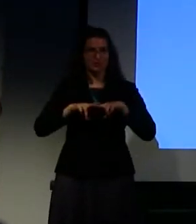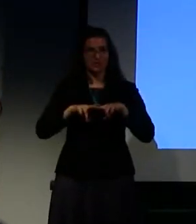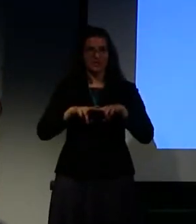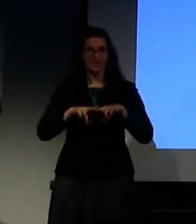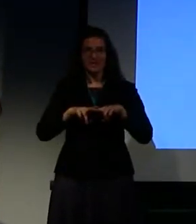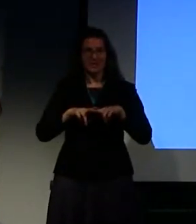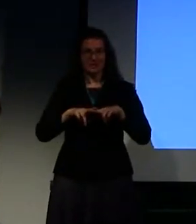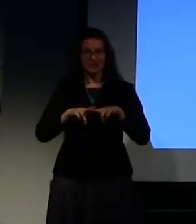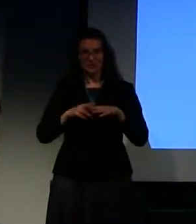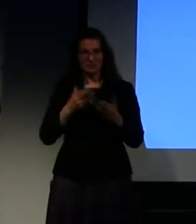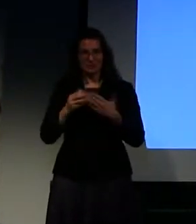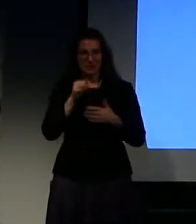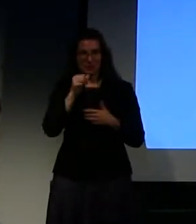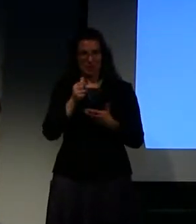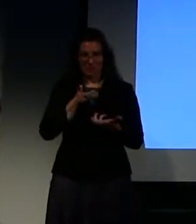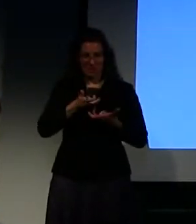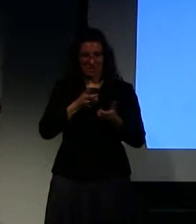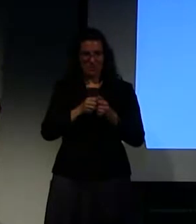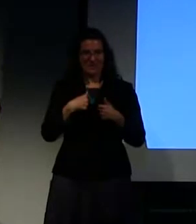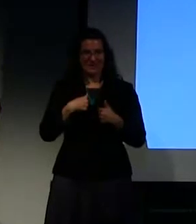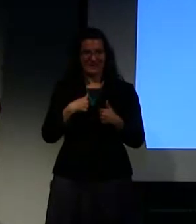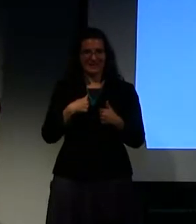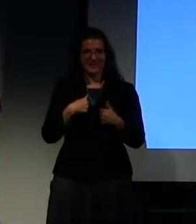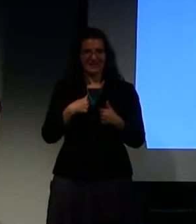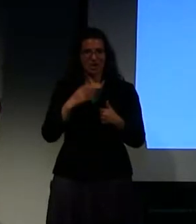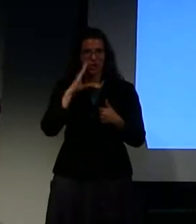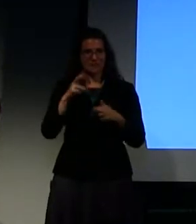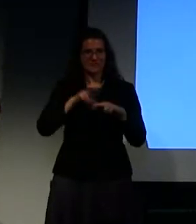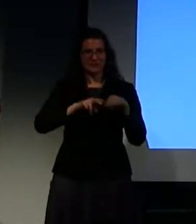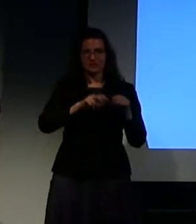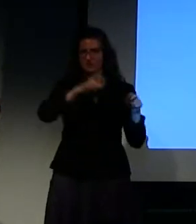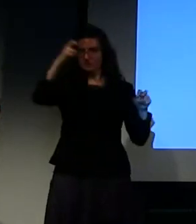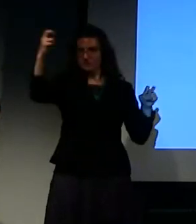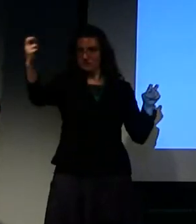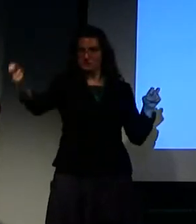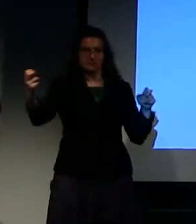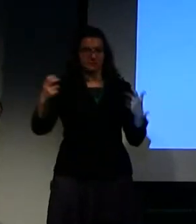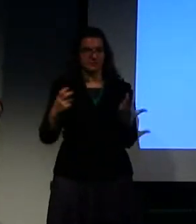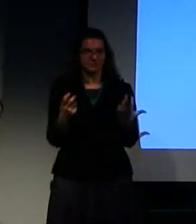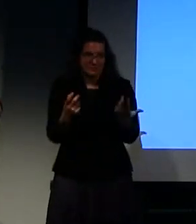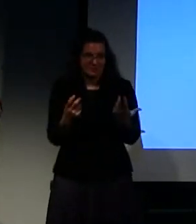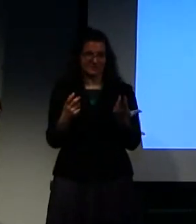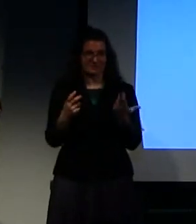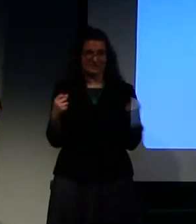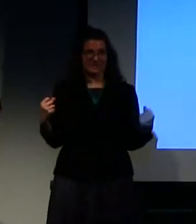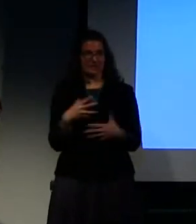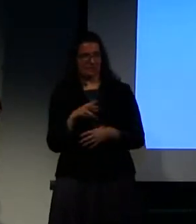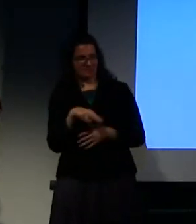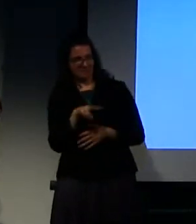train. You're not going to interact because it's too scary, because it's too difficult.